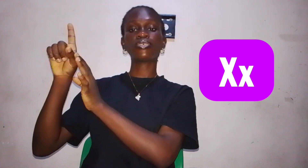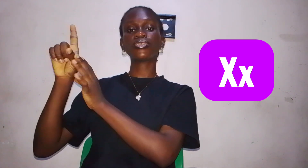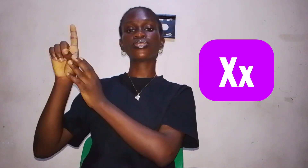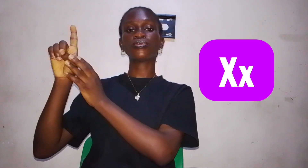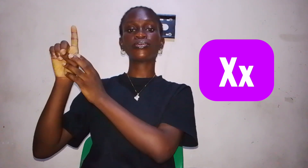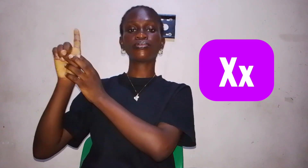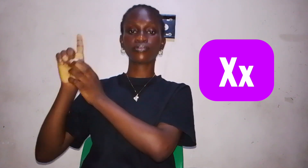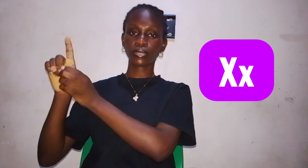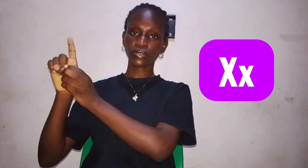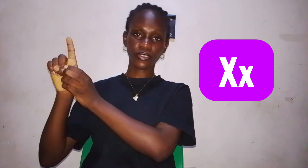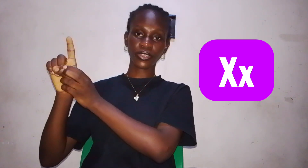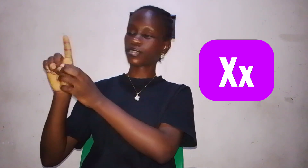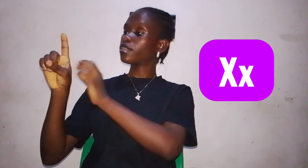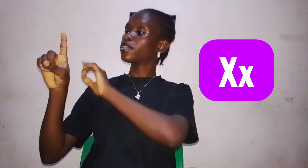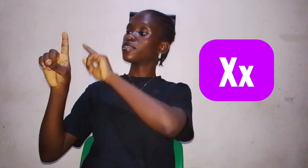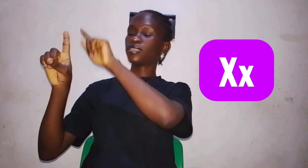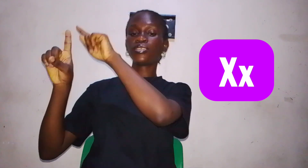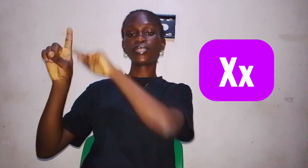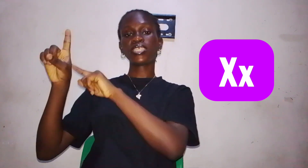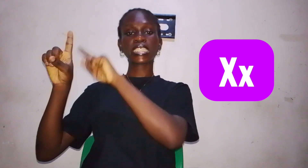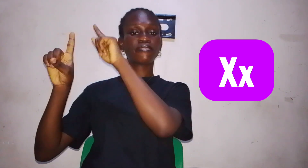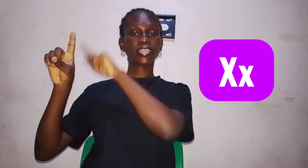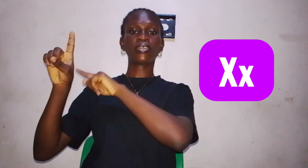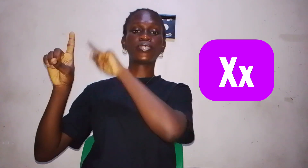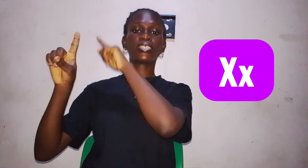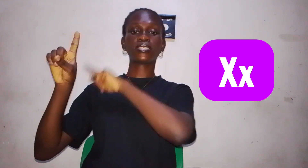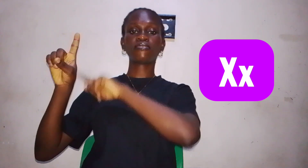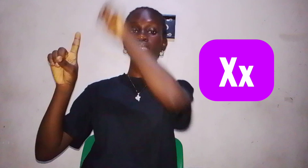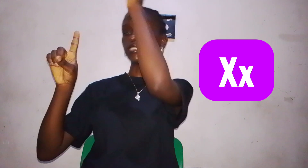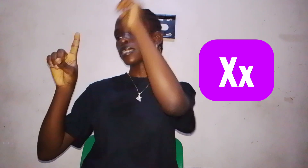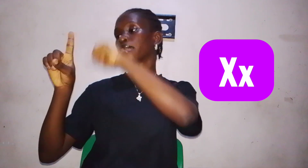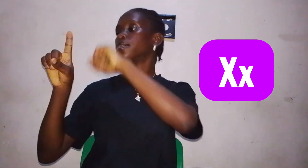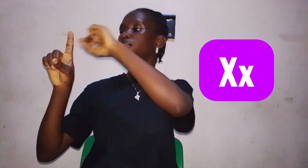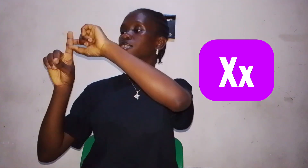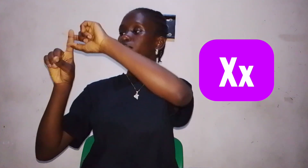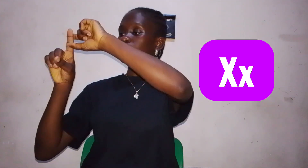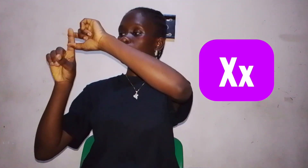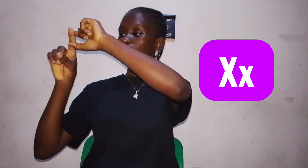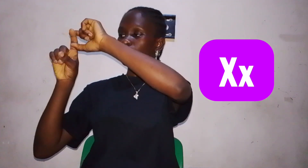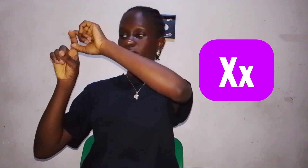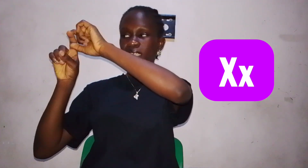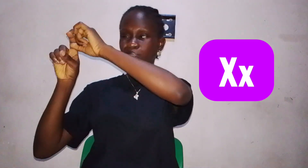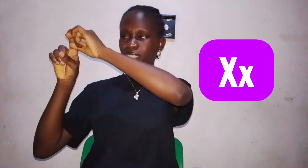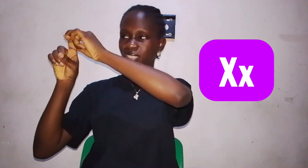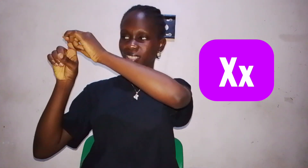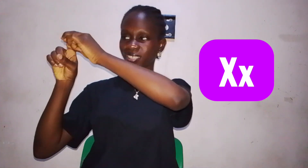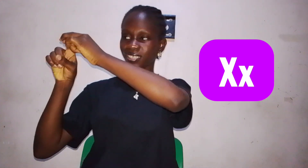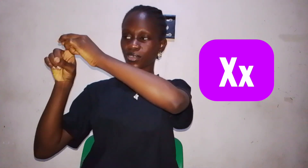bring your thumb over, then your index finger, which is facing the sky, just curve it a bit,